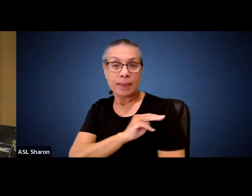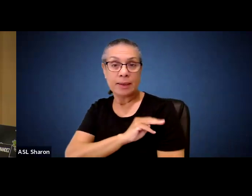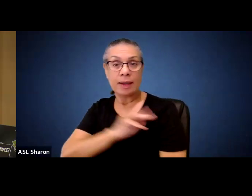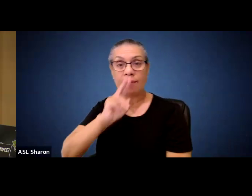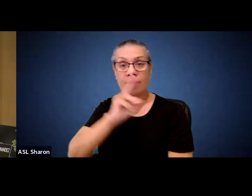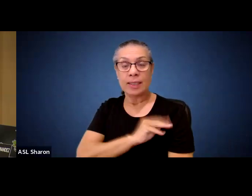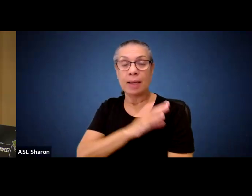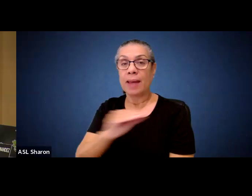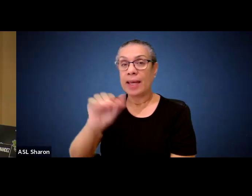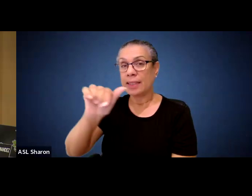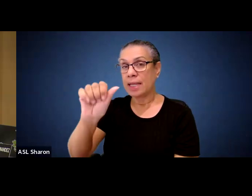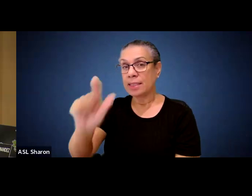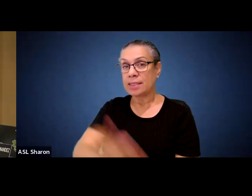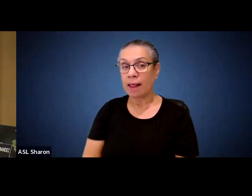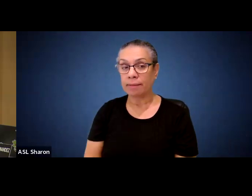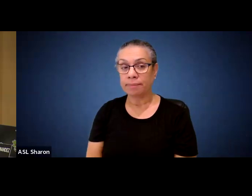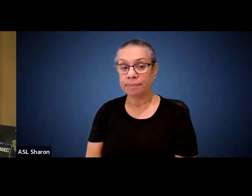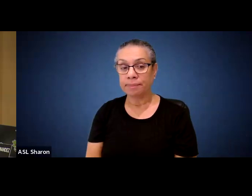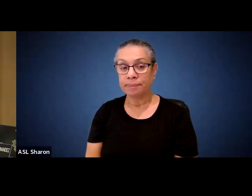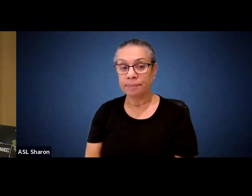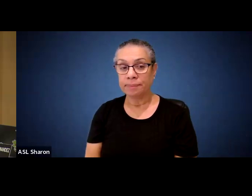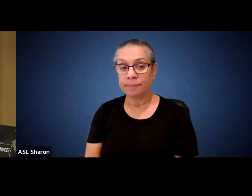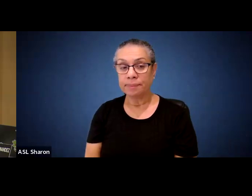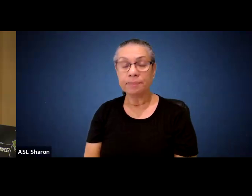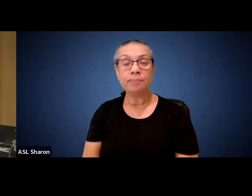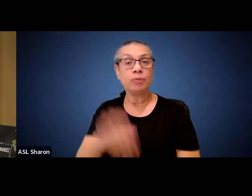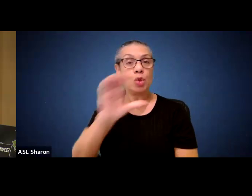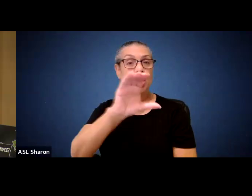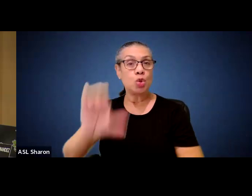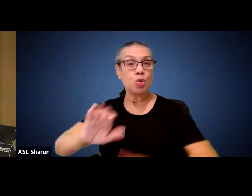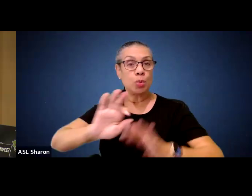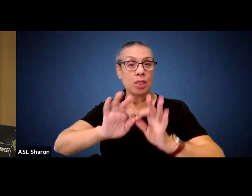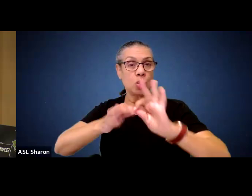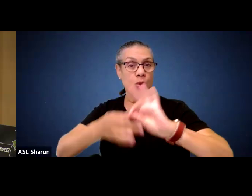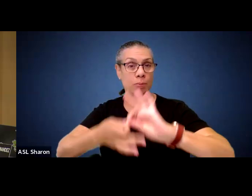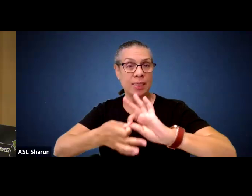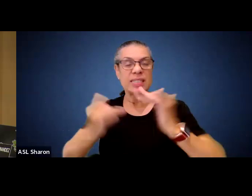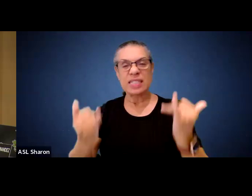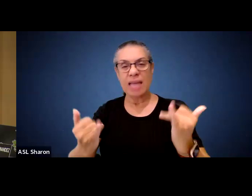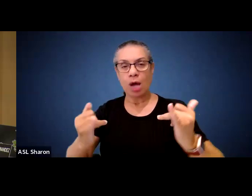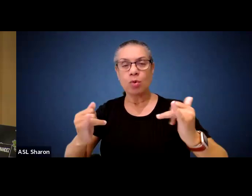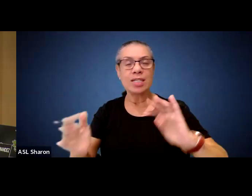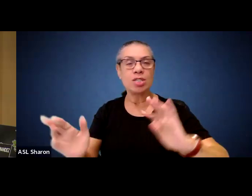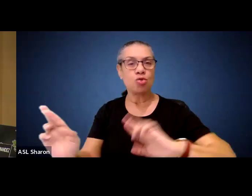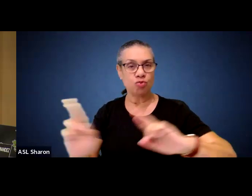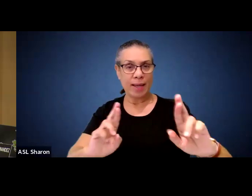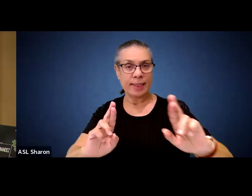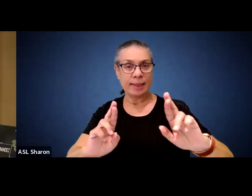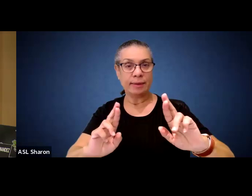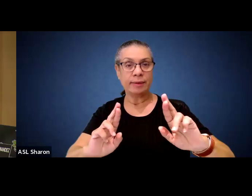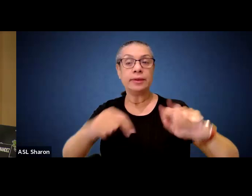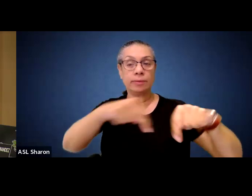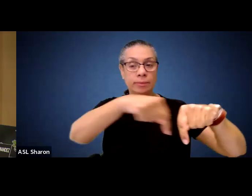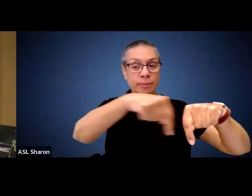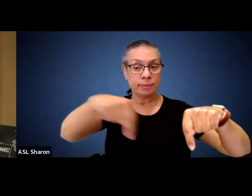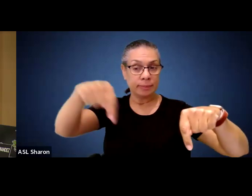Vietnamese, and American Sign Language. The Zoom interpretation feature has been activated. Zoom participants